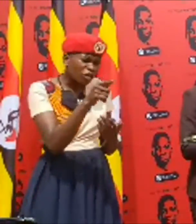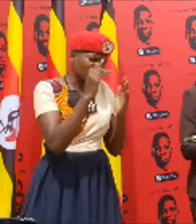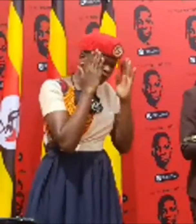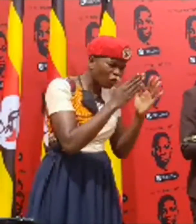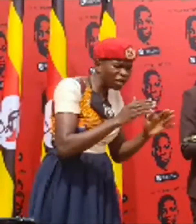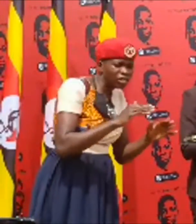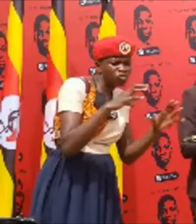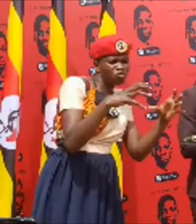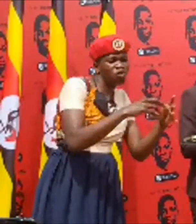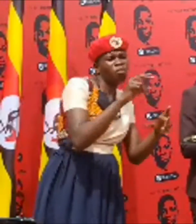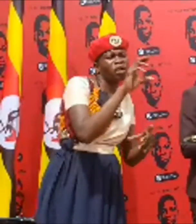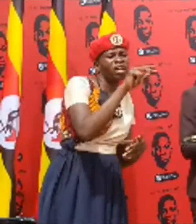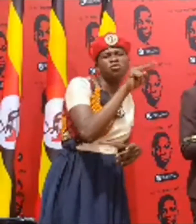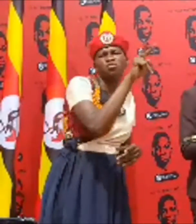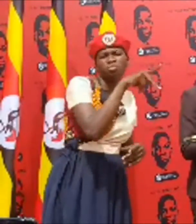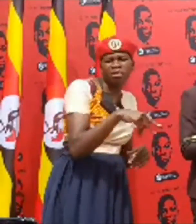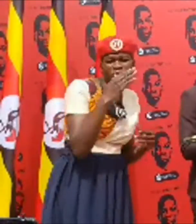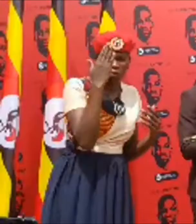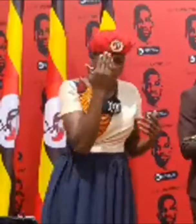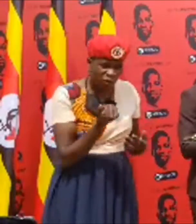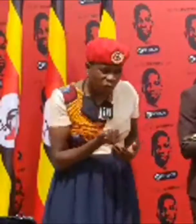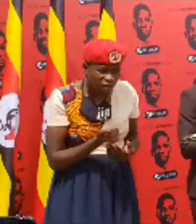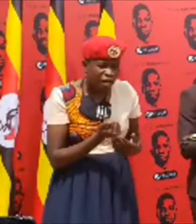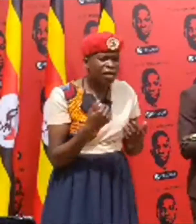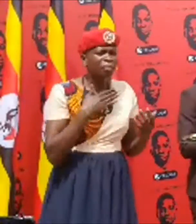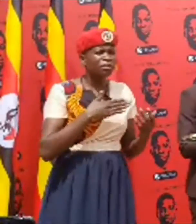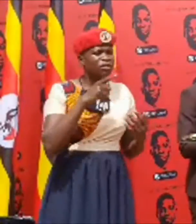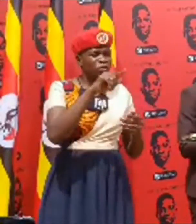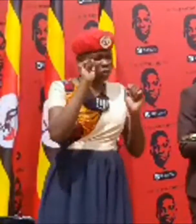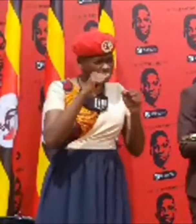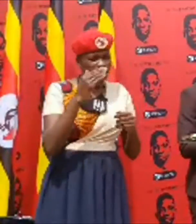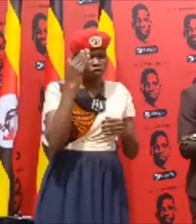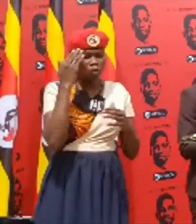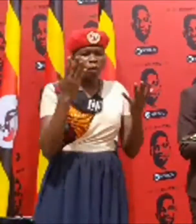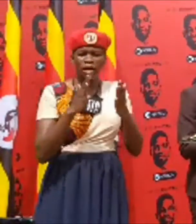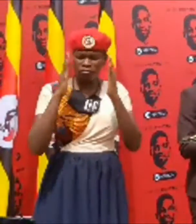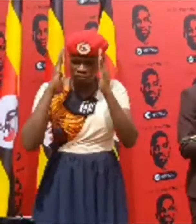Ugandans. Those are the criminals that you should be going to arrest, police and the army.